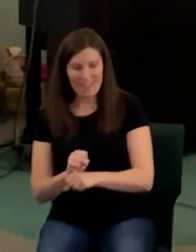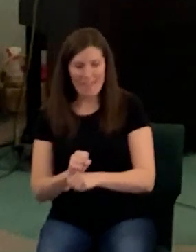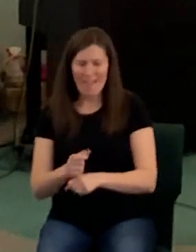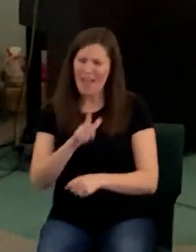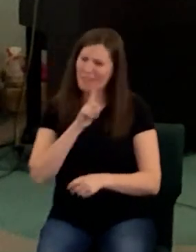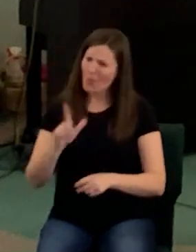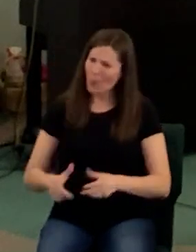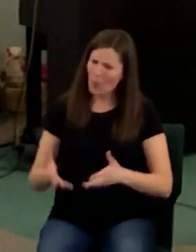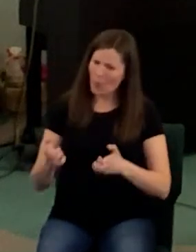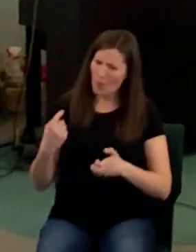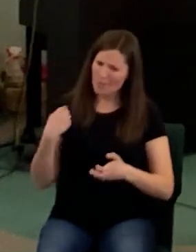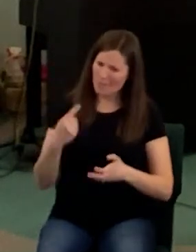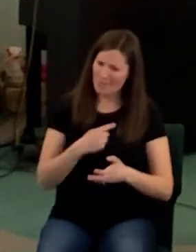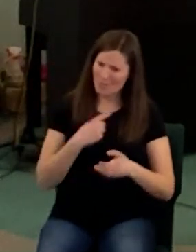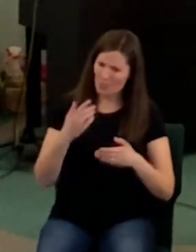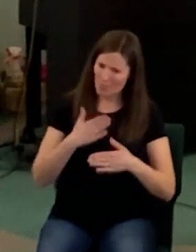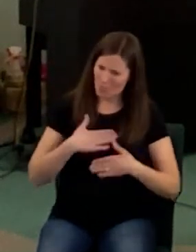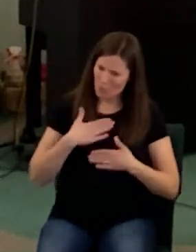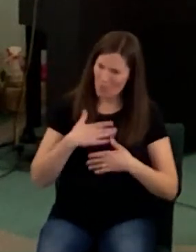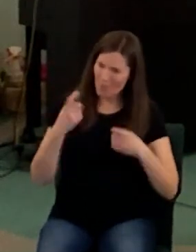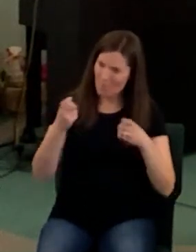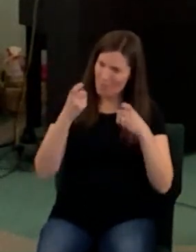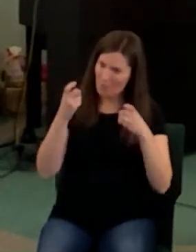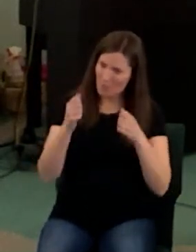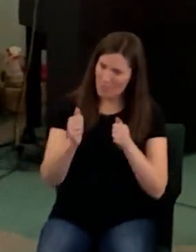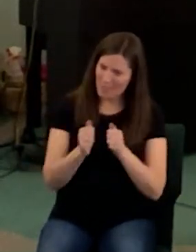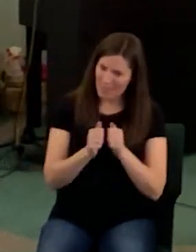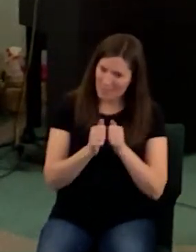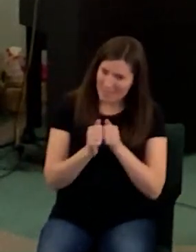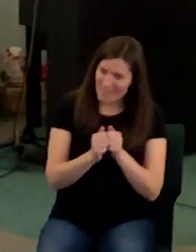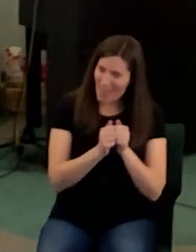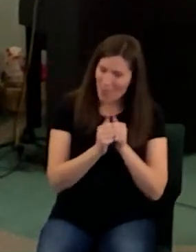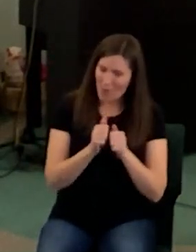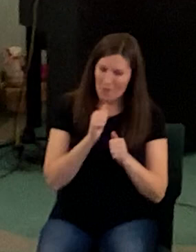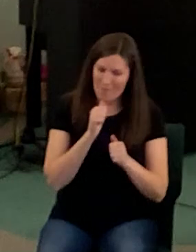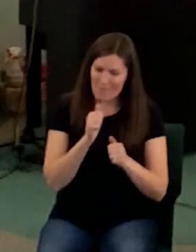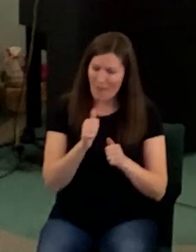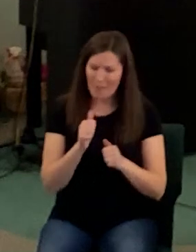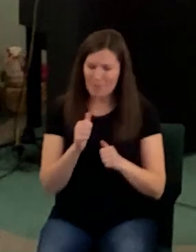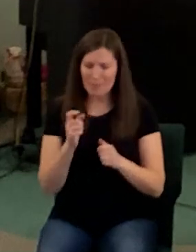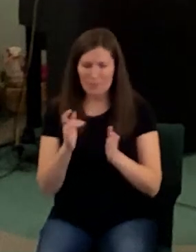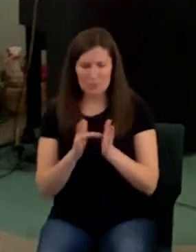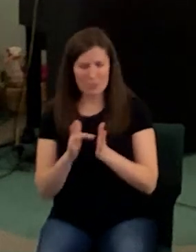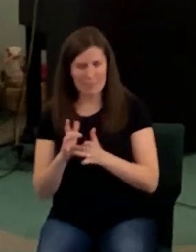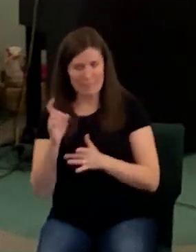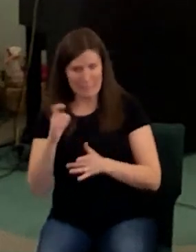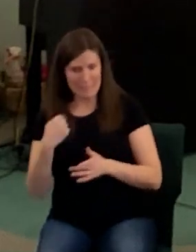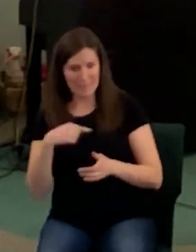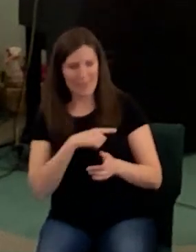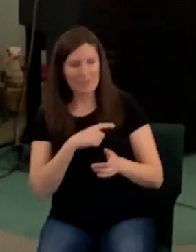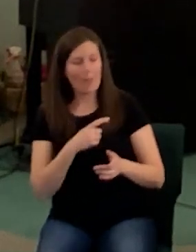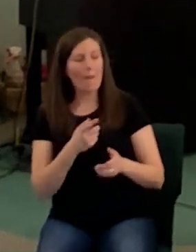we accomplish together, not because He needs us, but because He wants us."